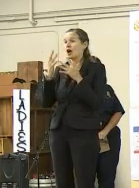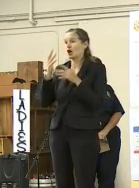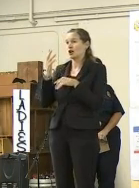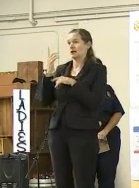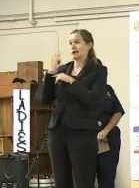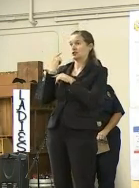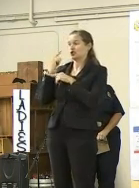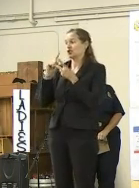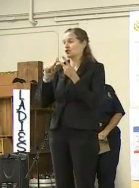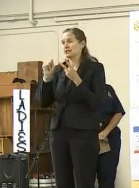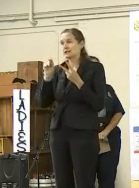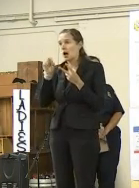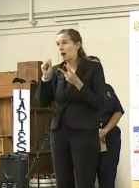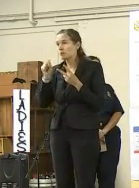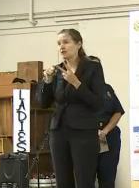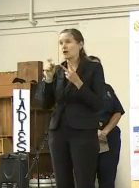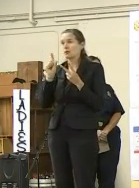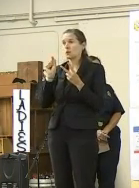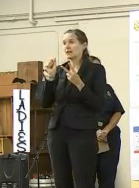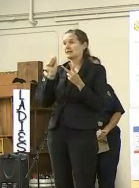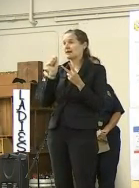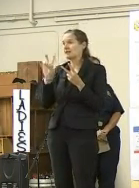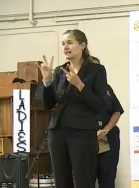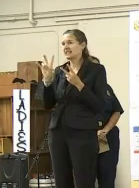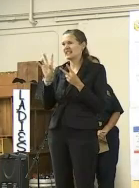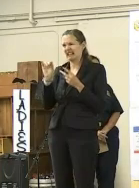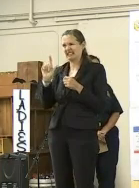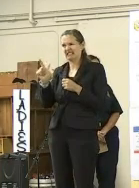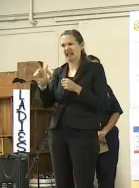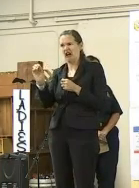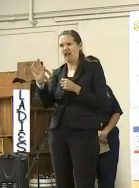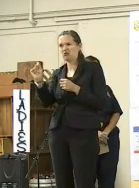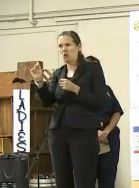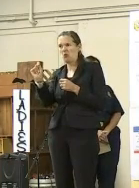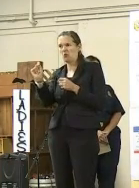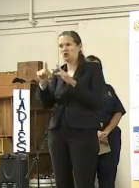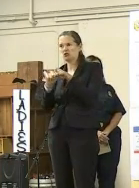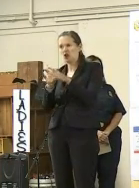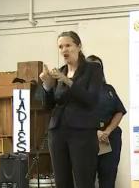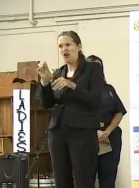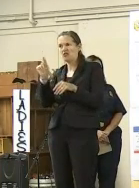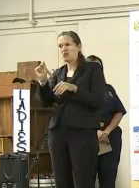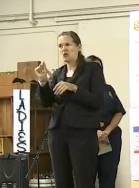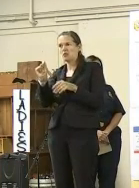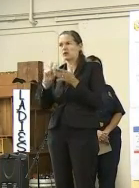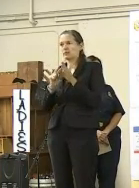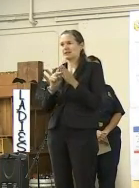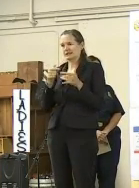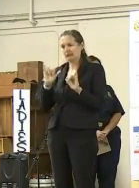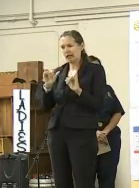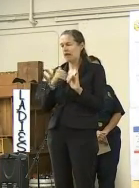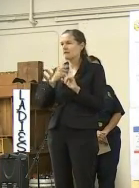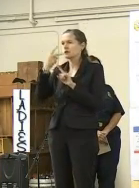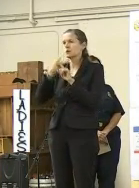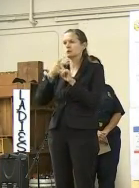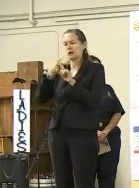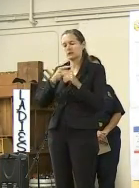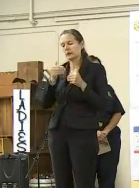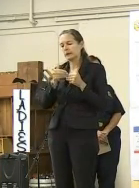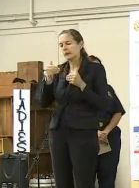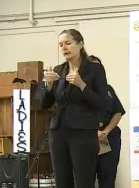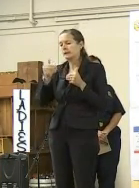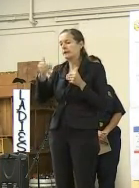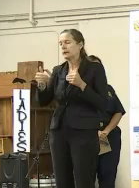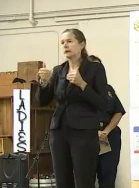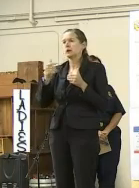Tubbs in 2017 in these areas were, you know, in the October area. So I ask everybody, you know, we are a long ways from fire season